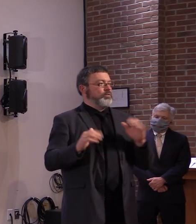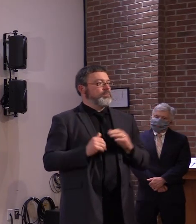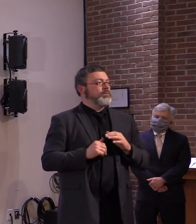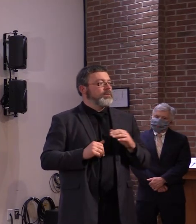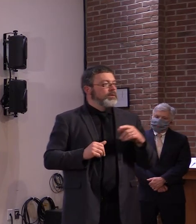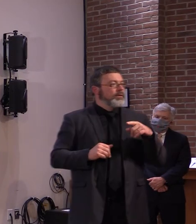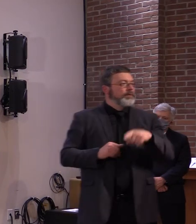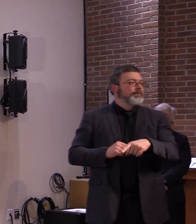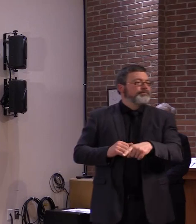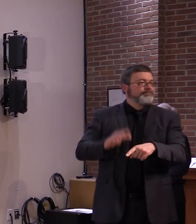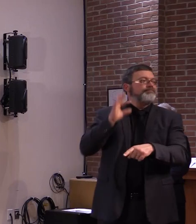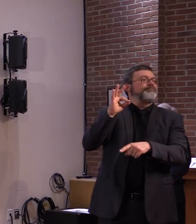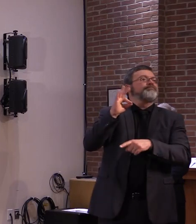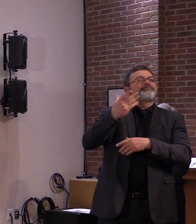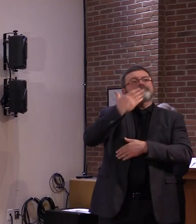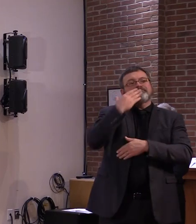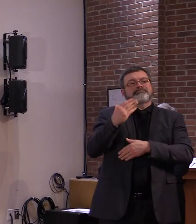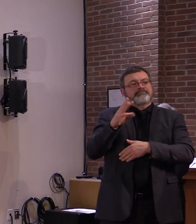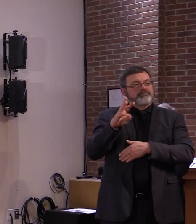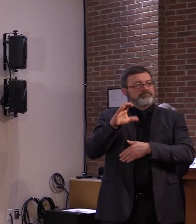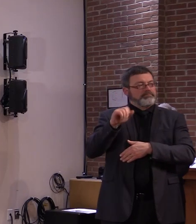Thank you. Tim, Vermont Business Magazine.